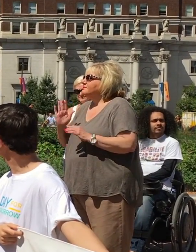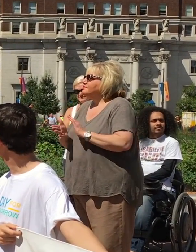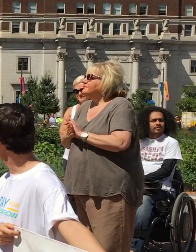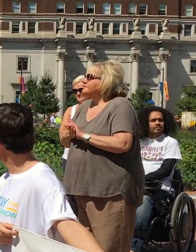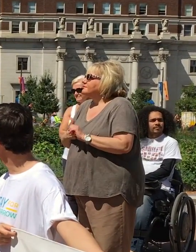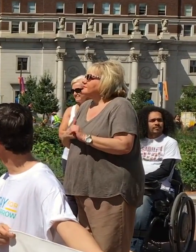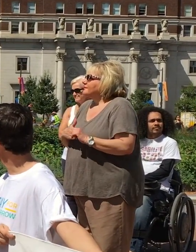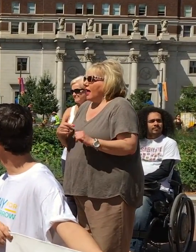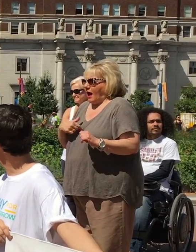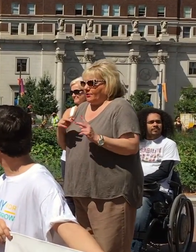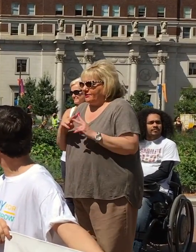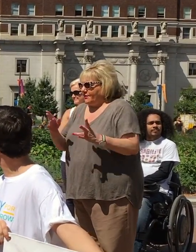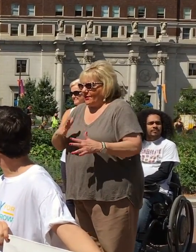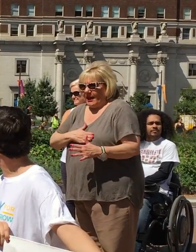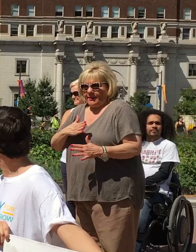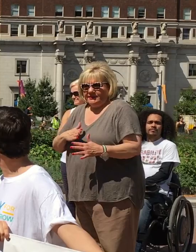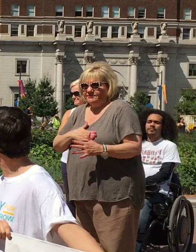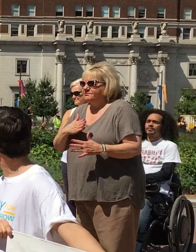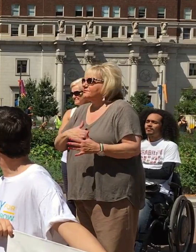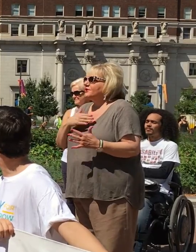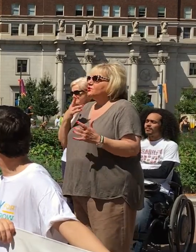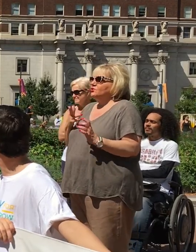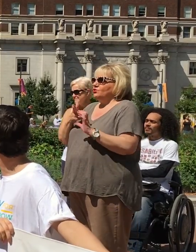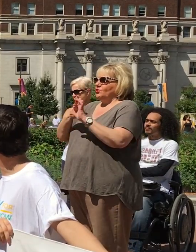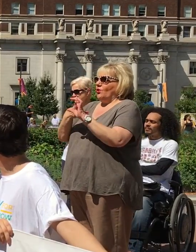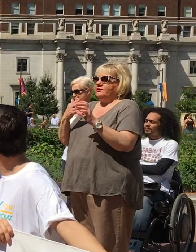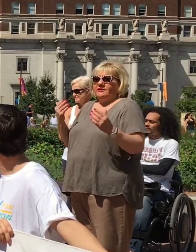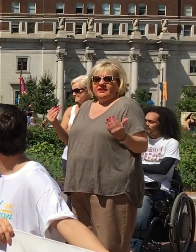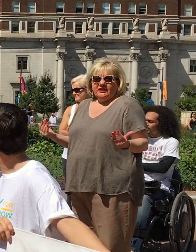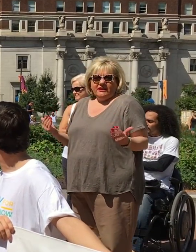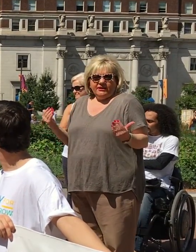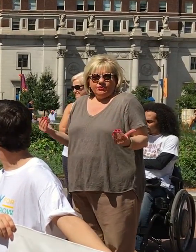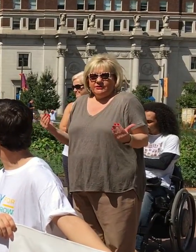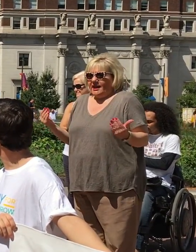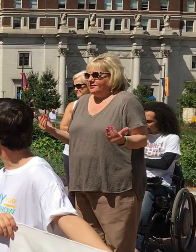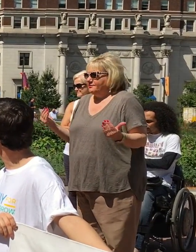I was very happy to join in this today.